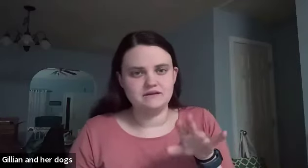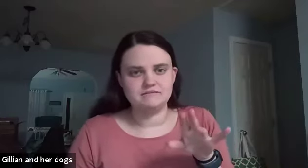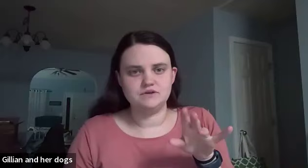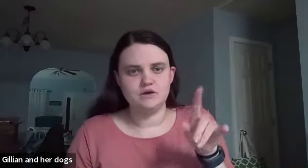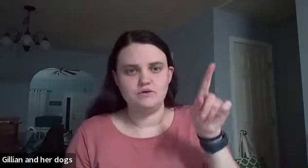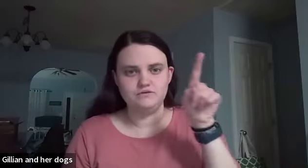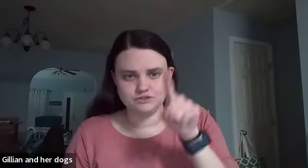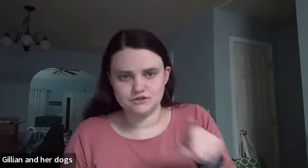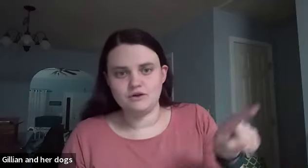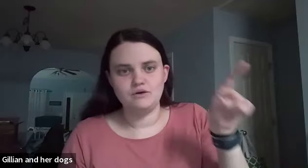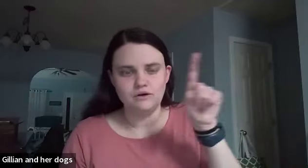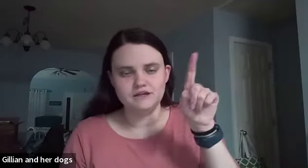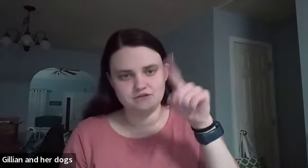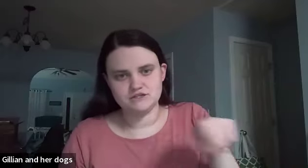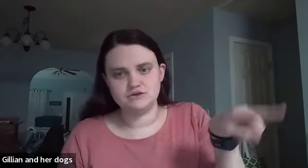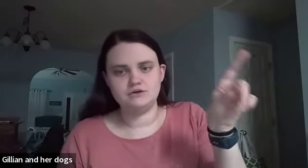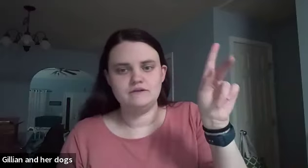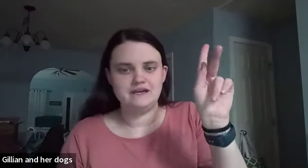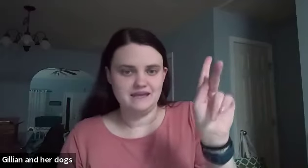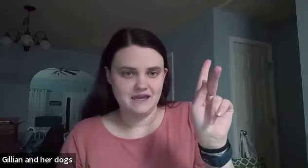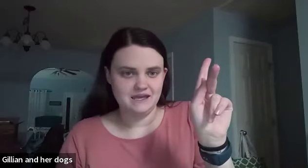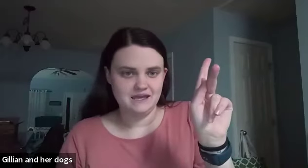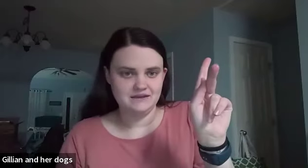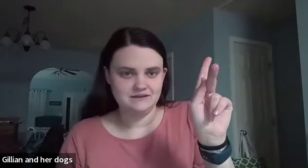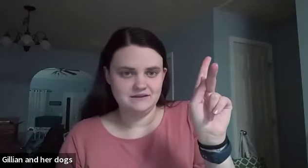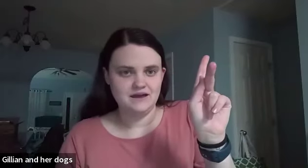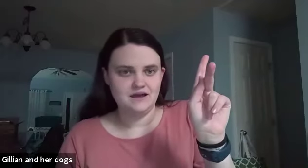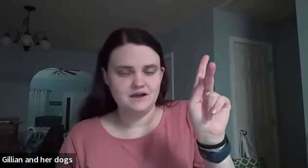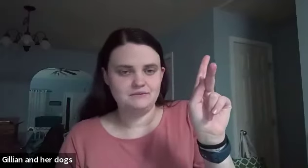like go for circle. I do like circle and then a K.